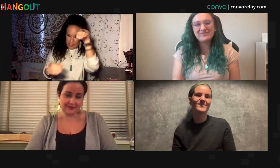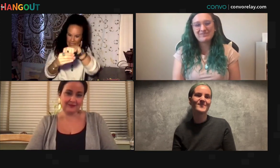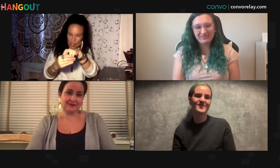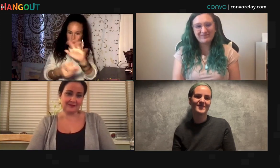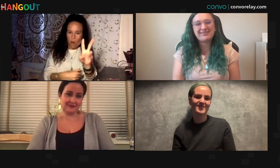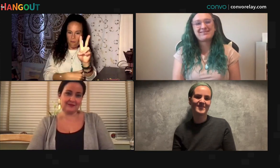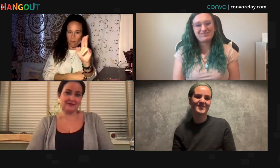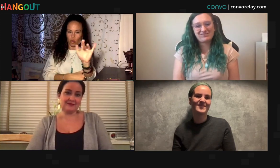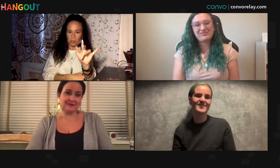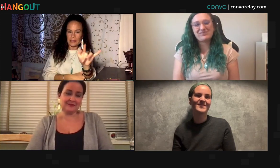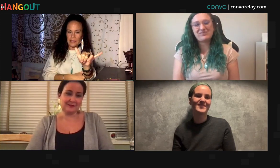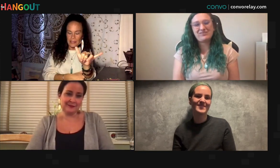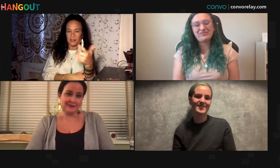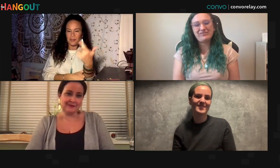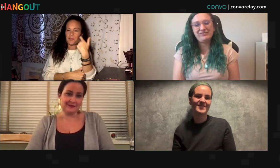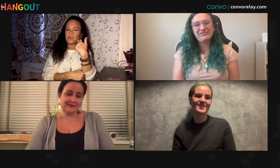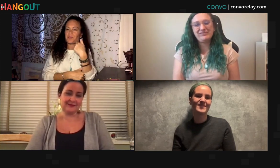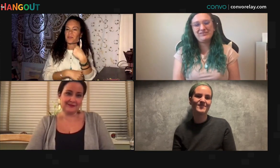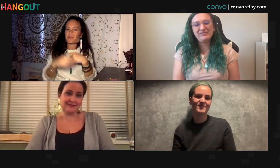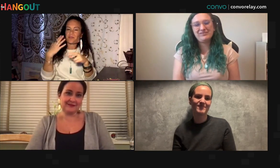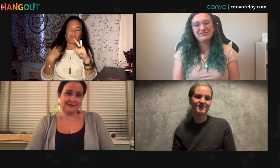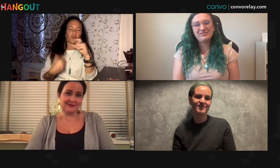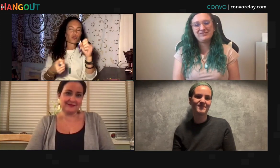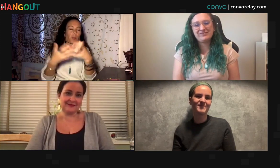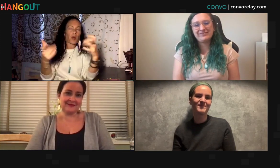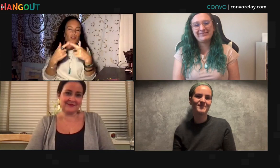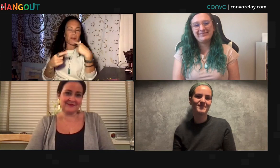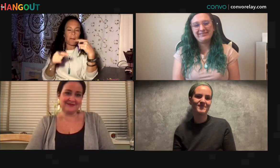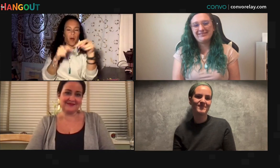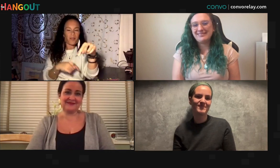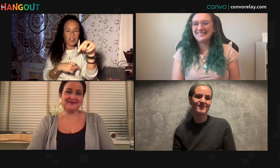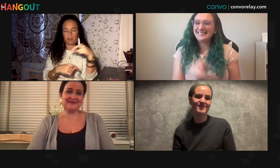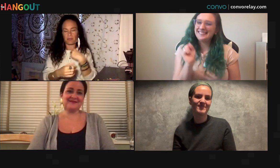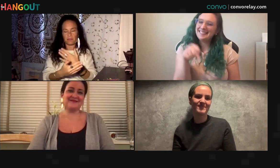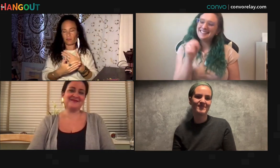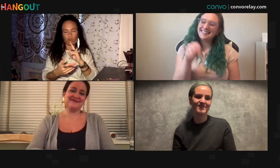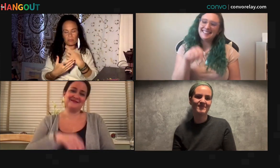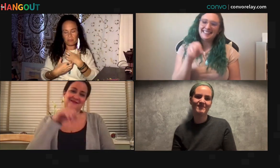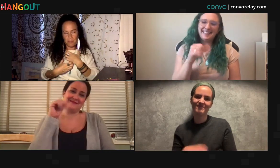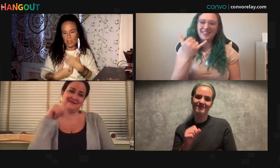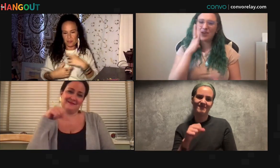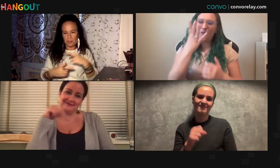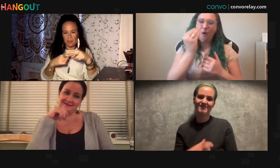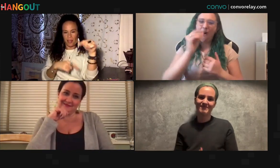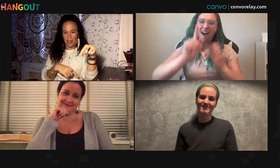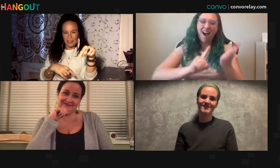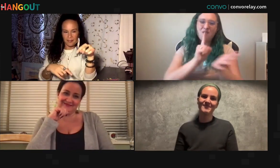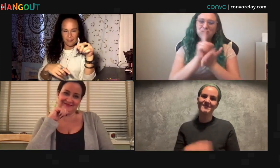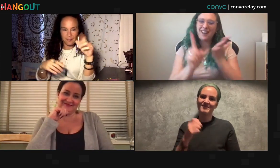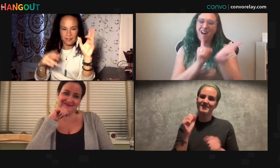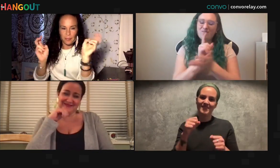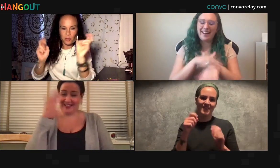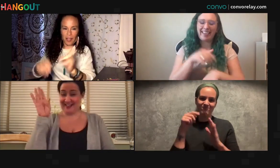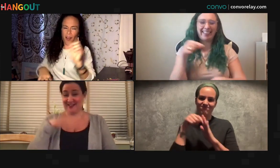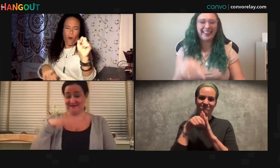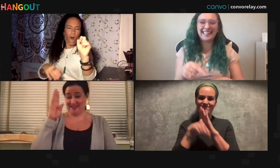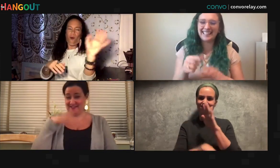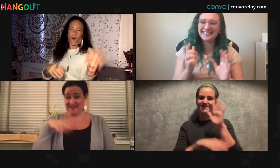power. It really is. There's power in vulnerability. I have so much to say about this. This is definitely my passion, but